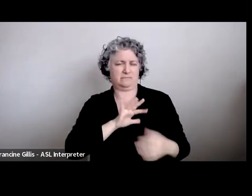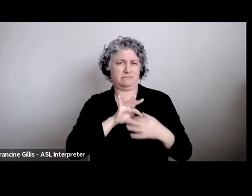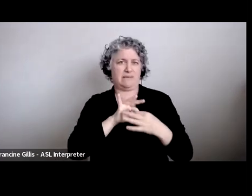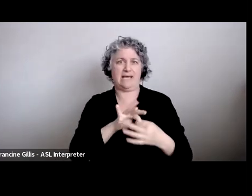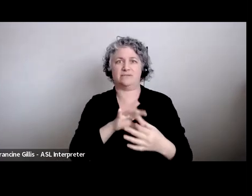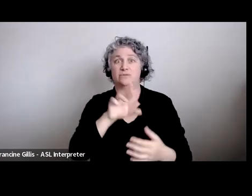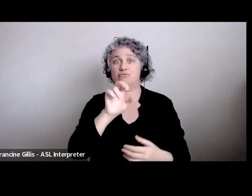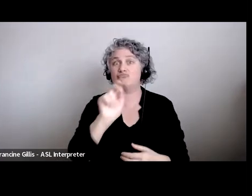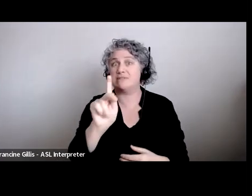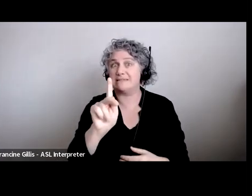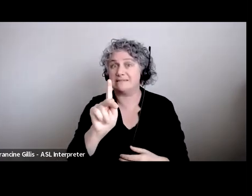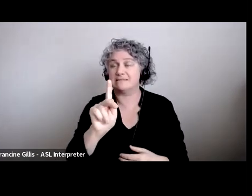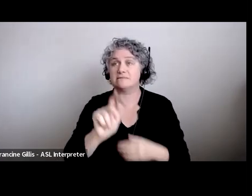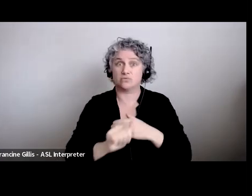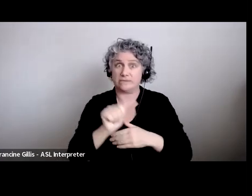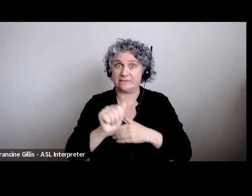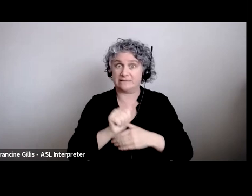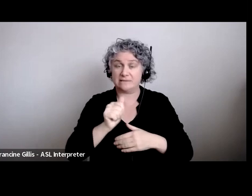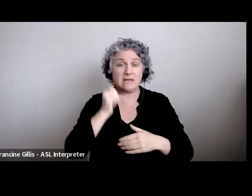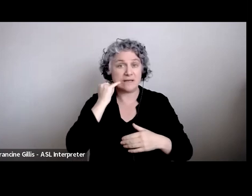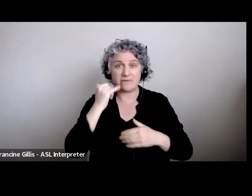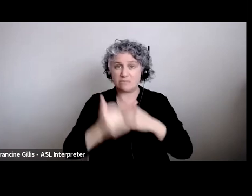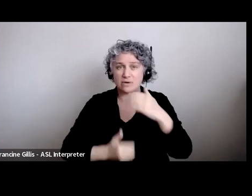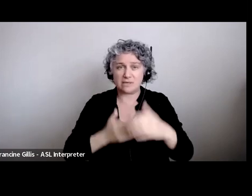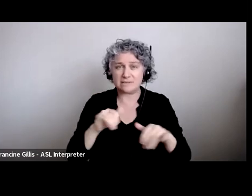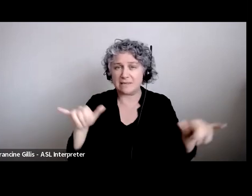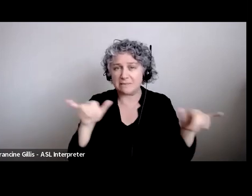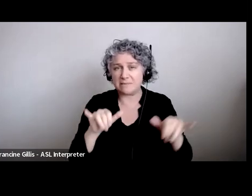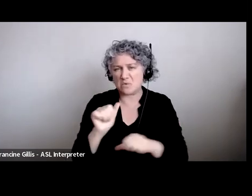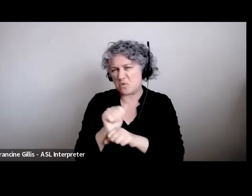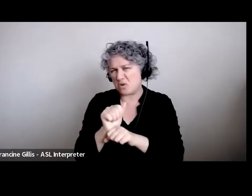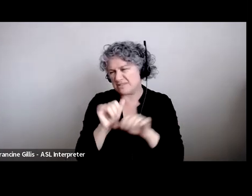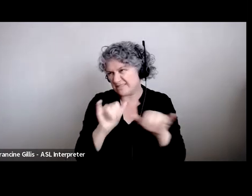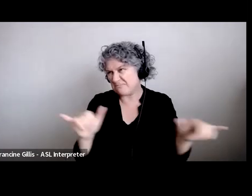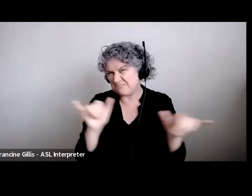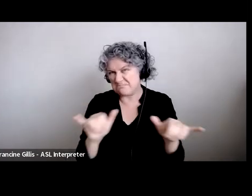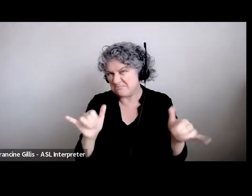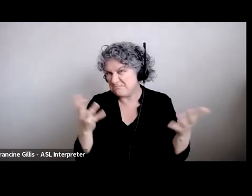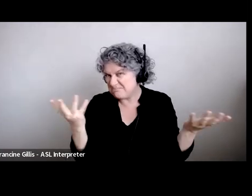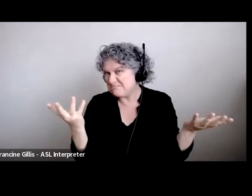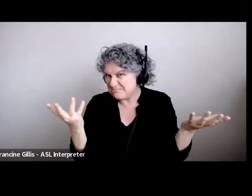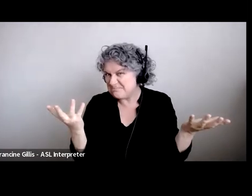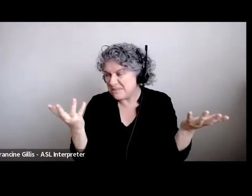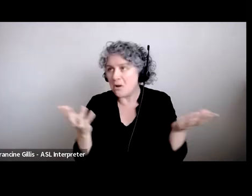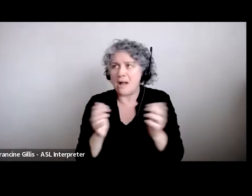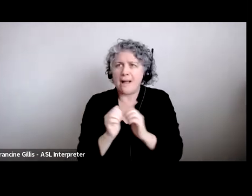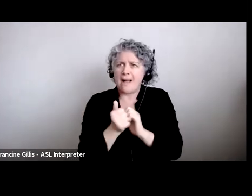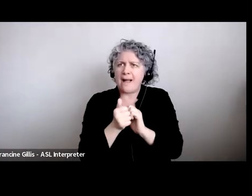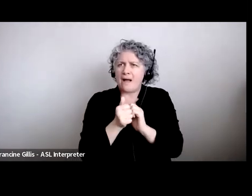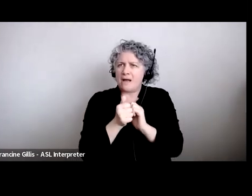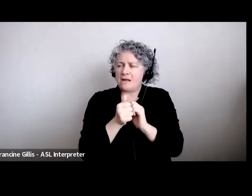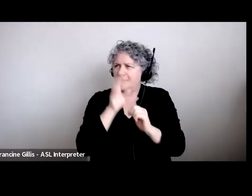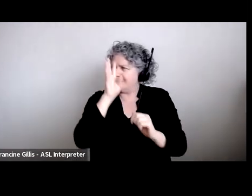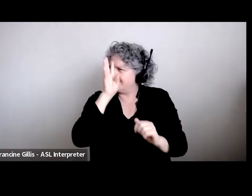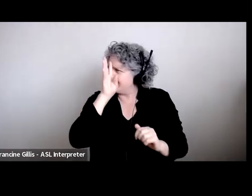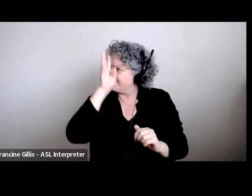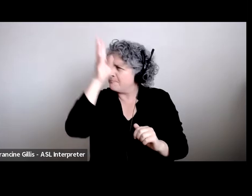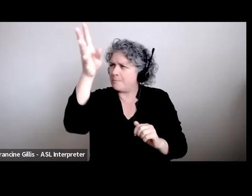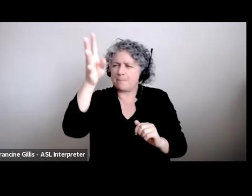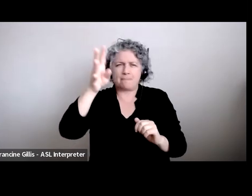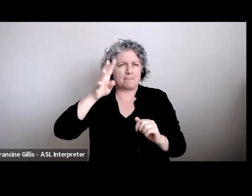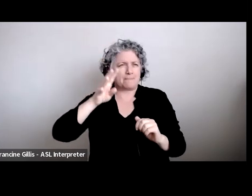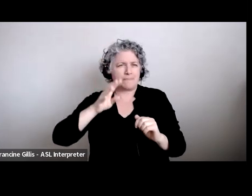risk. If the process is the same, the work will be essentially the same. So how can we create the mechanisms